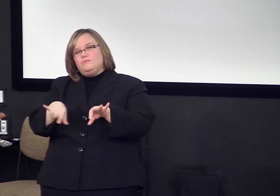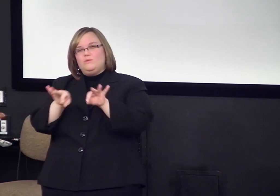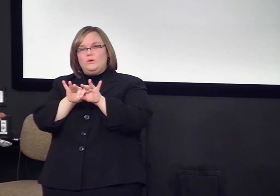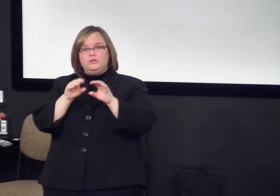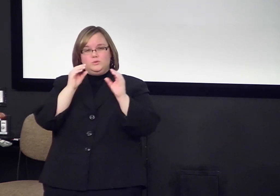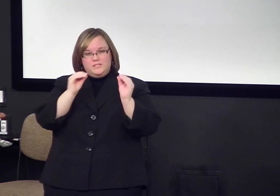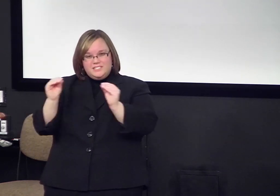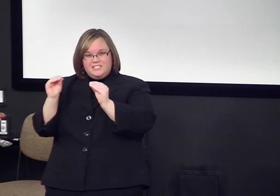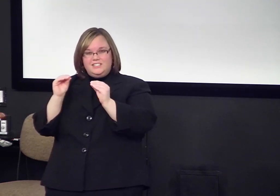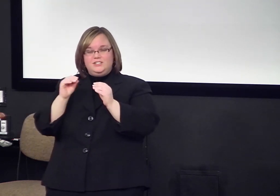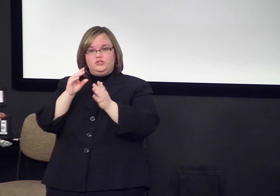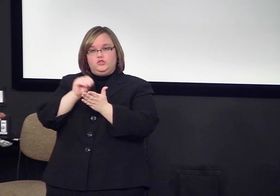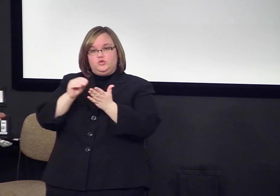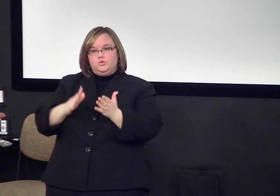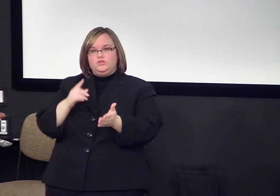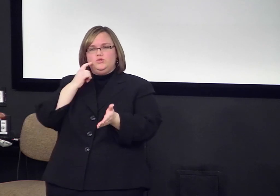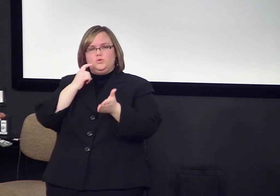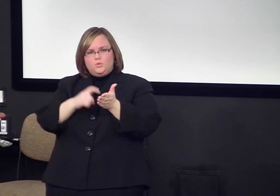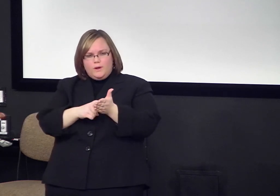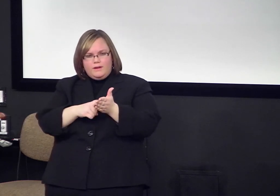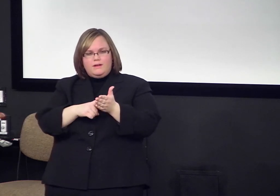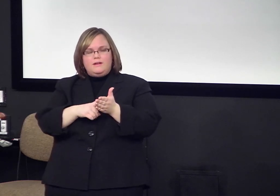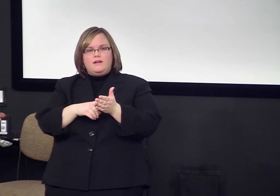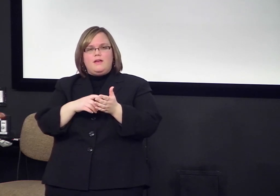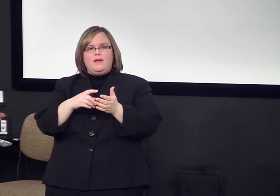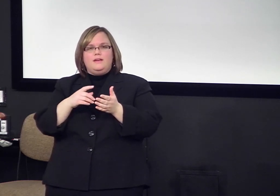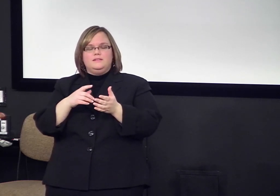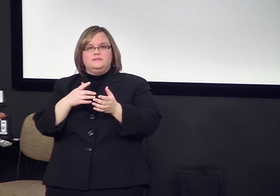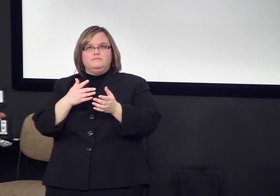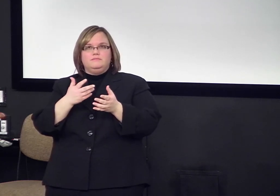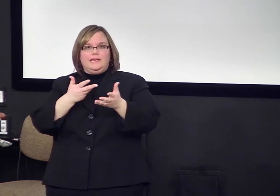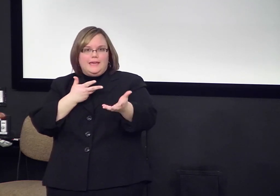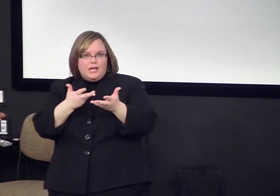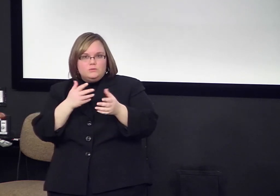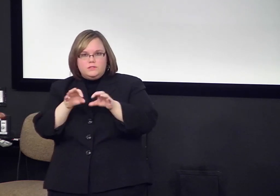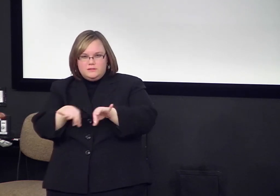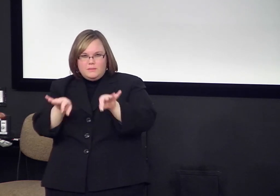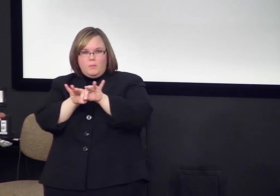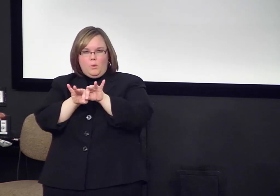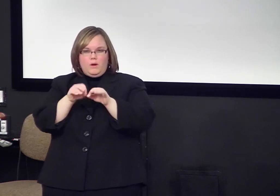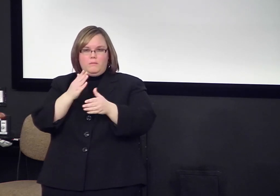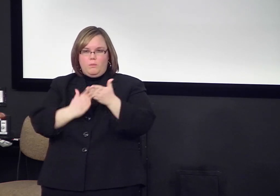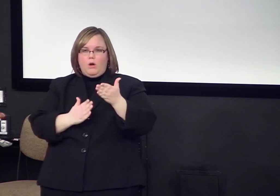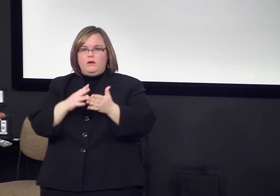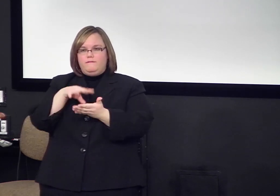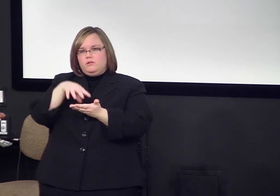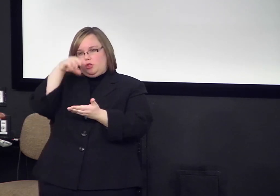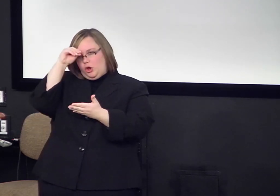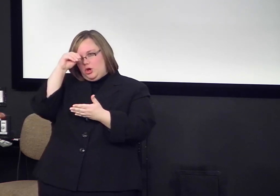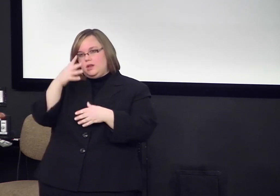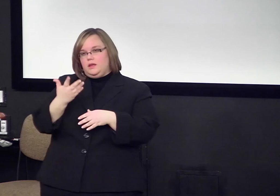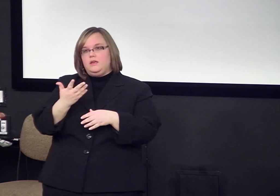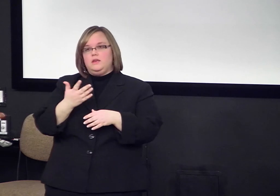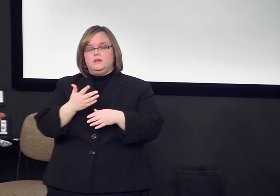different. I also think it's important that we teach interpreting students to recognize that interaction is an